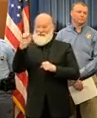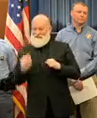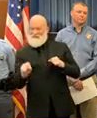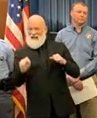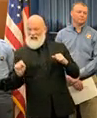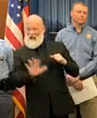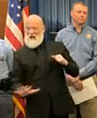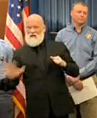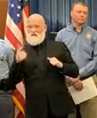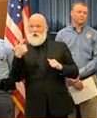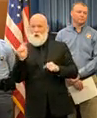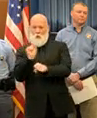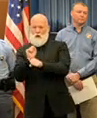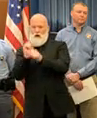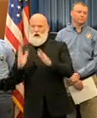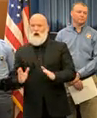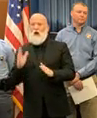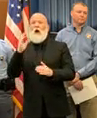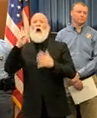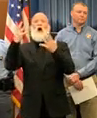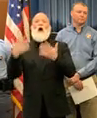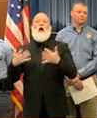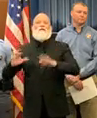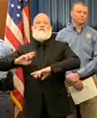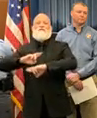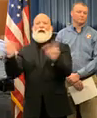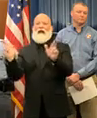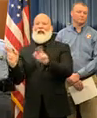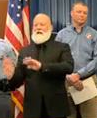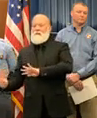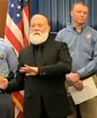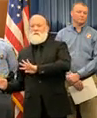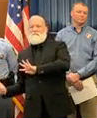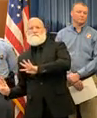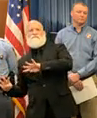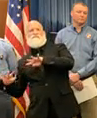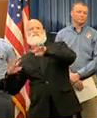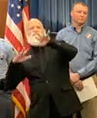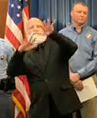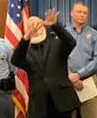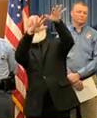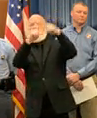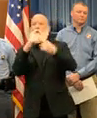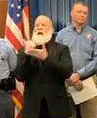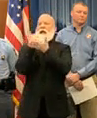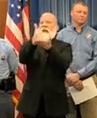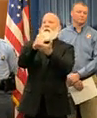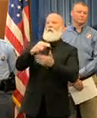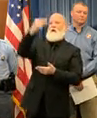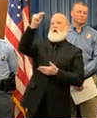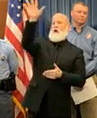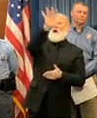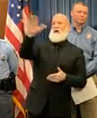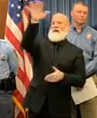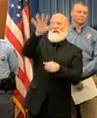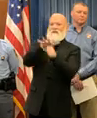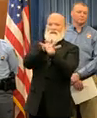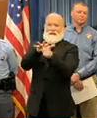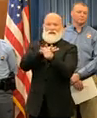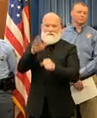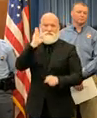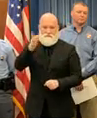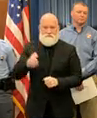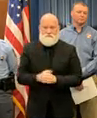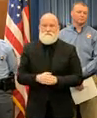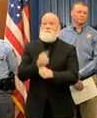I-85 north to respond. So we're here through the duration. Safety is always our number one goal for our employees, as it